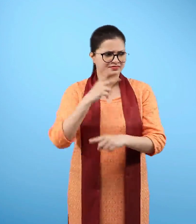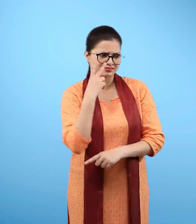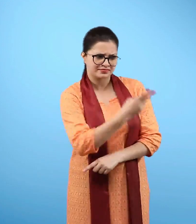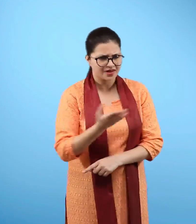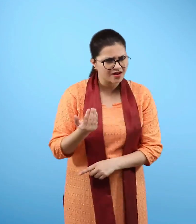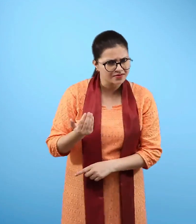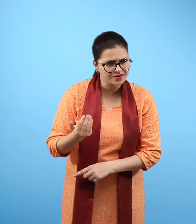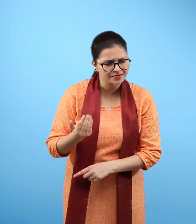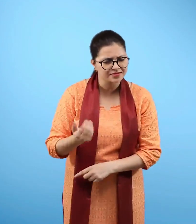photo?